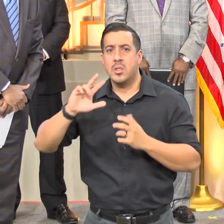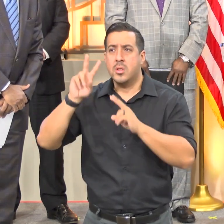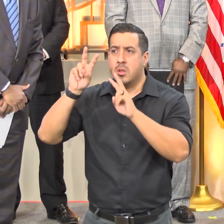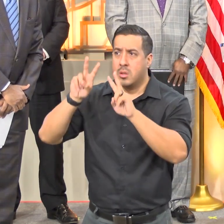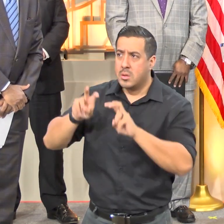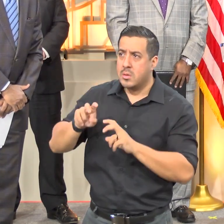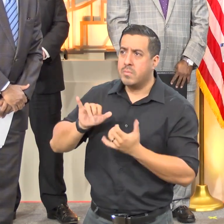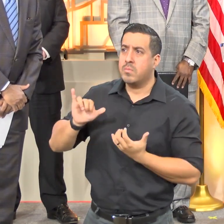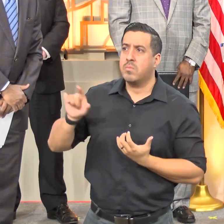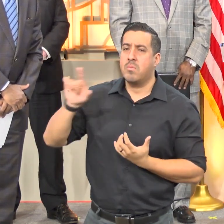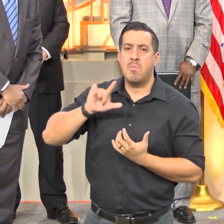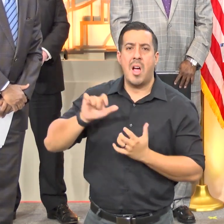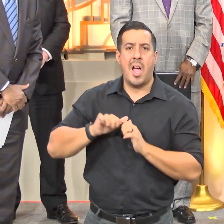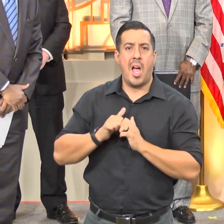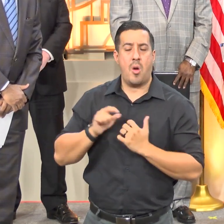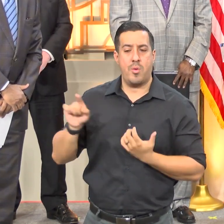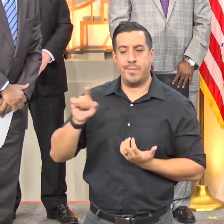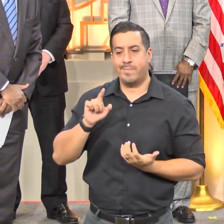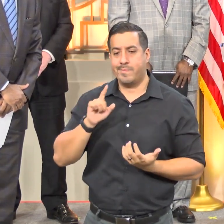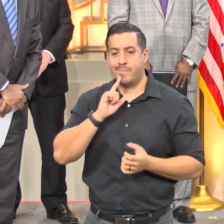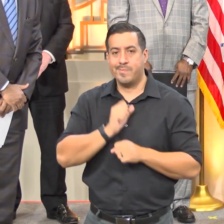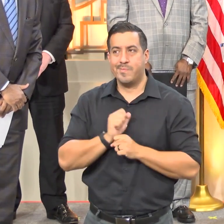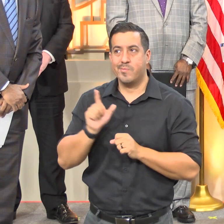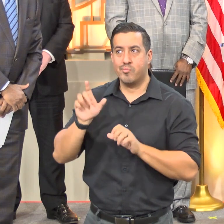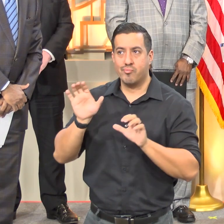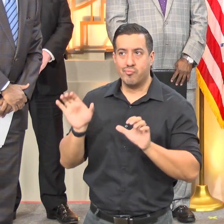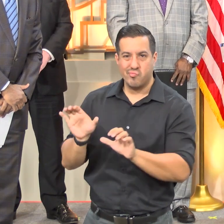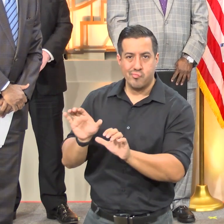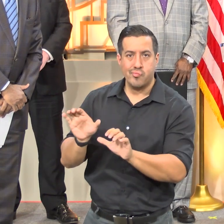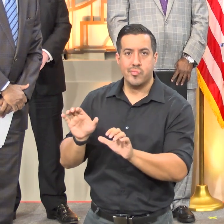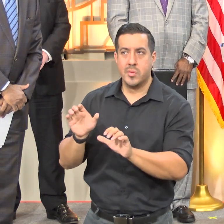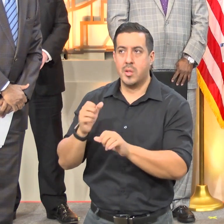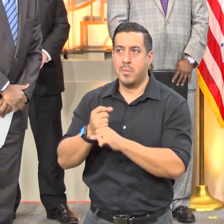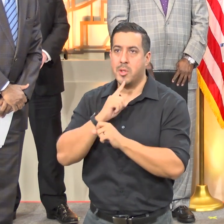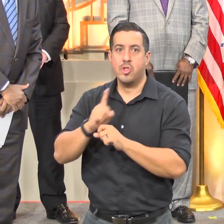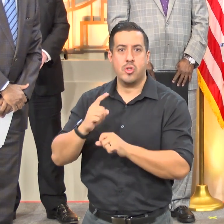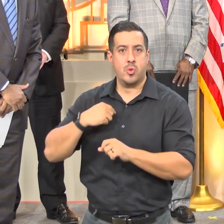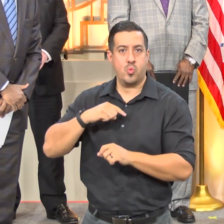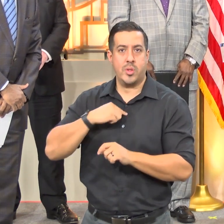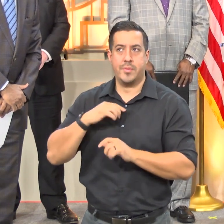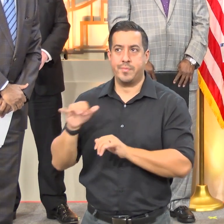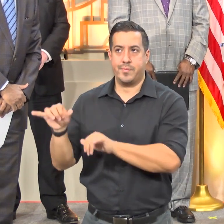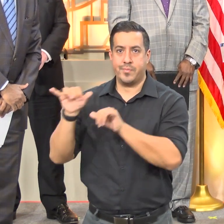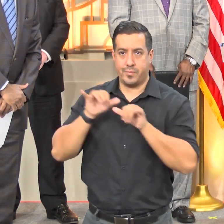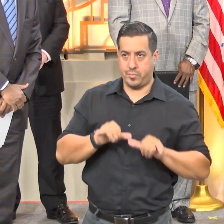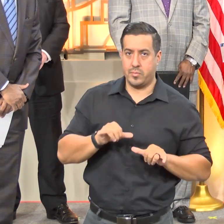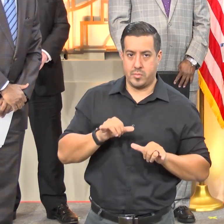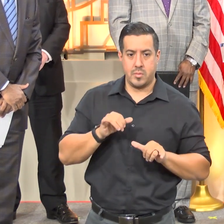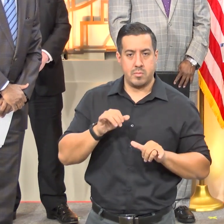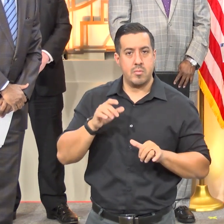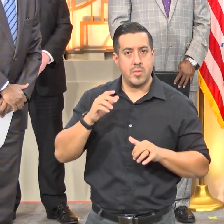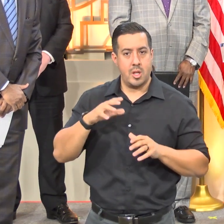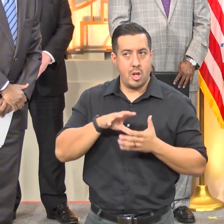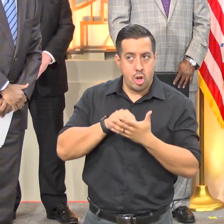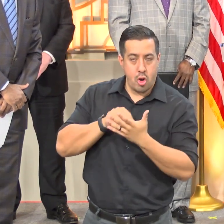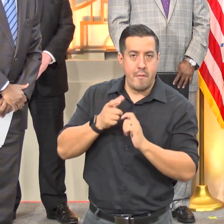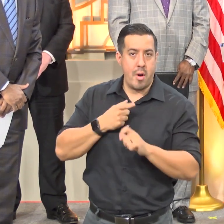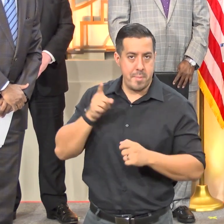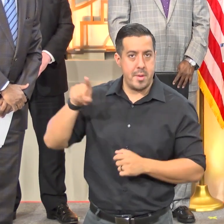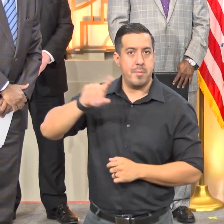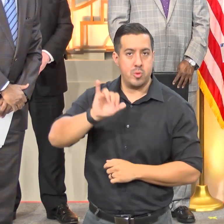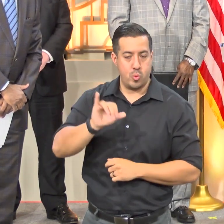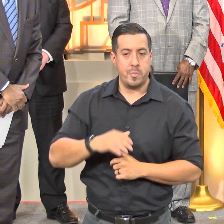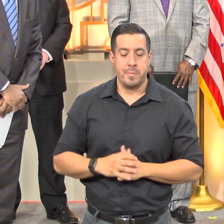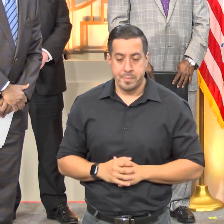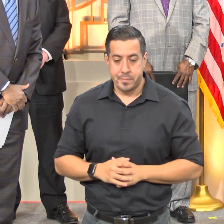for how they do things and to ensure that we're seeking the opportunity to learn. And